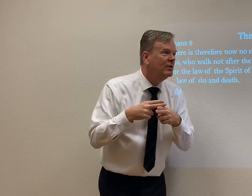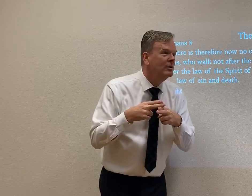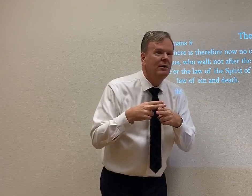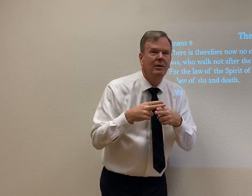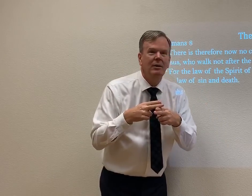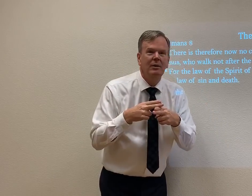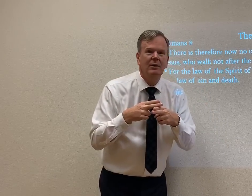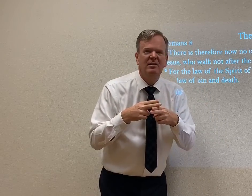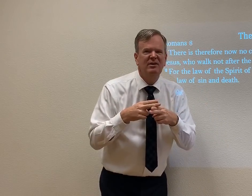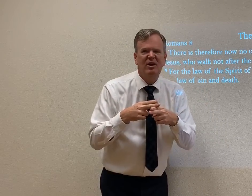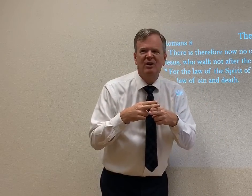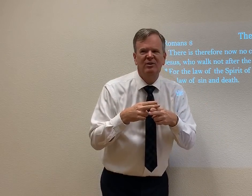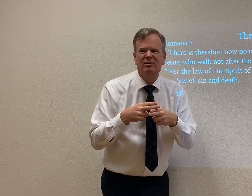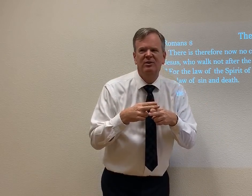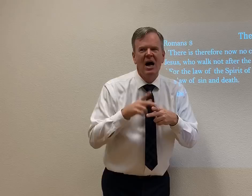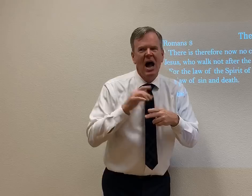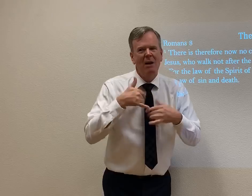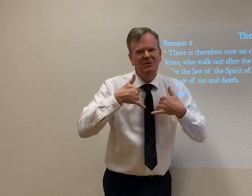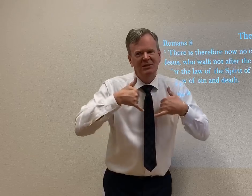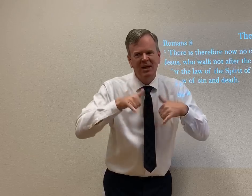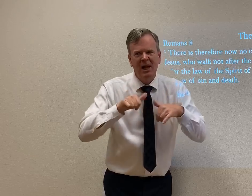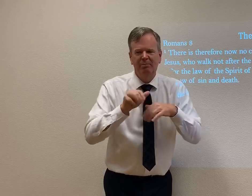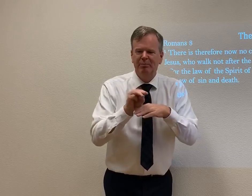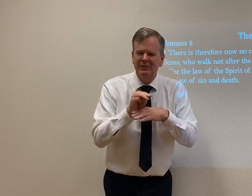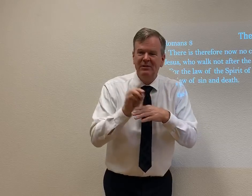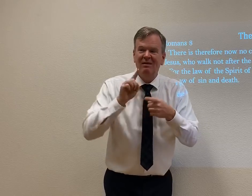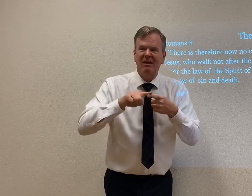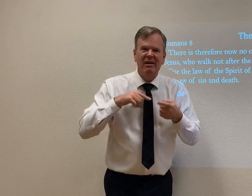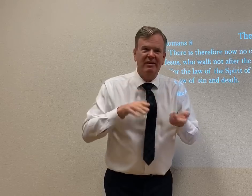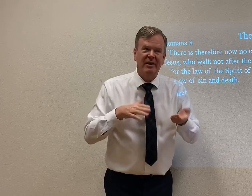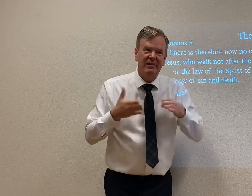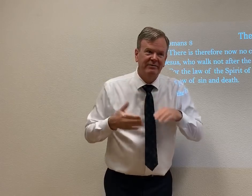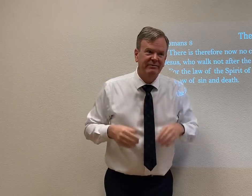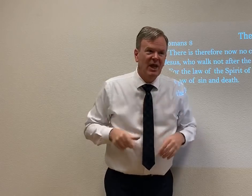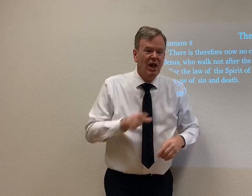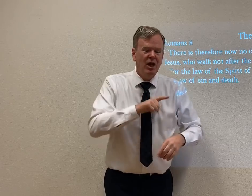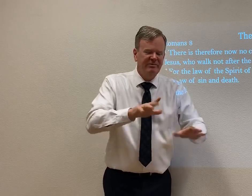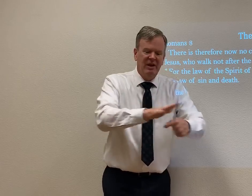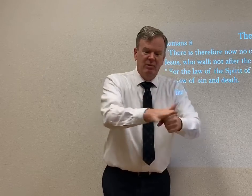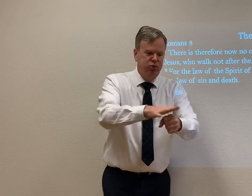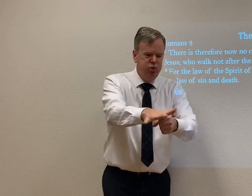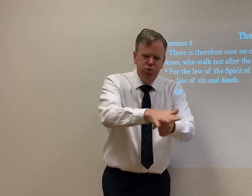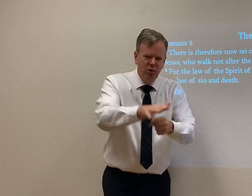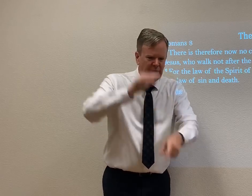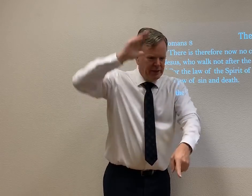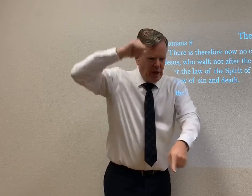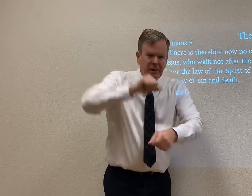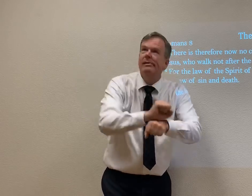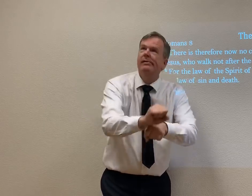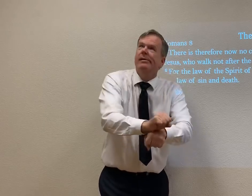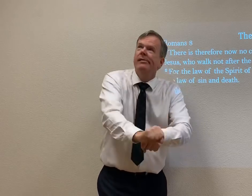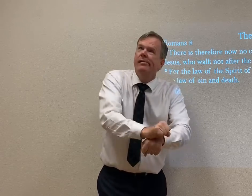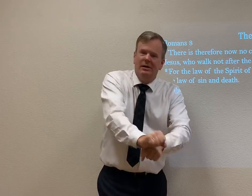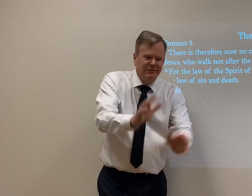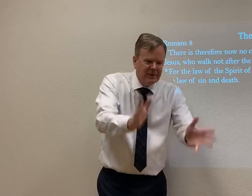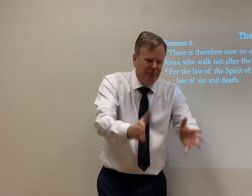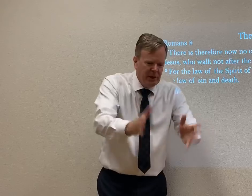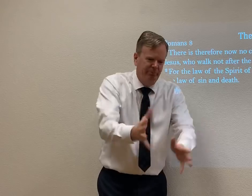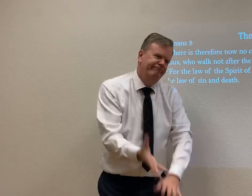Am I retiring soon? No. No, I'm still ministering. I'll still minister until the day I die. When Jesus says, all right, you've had